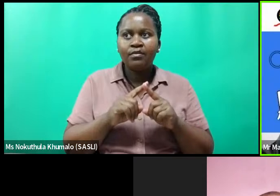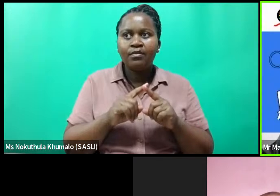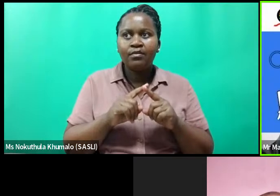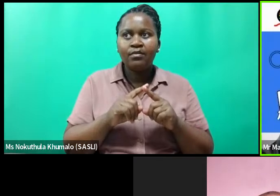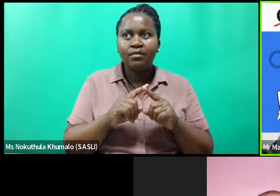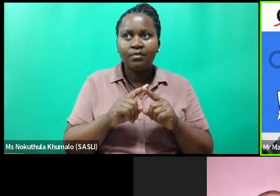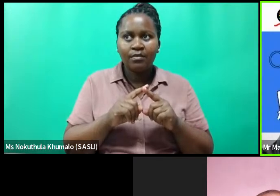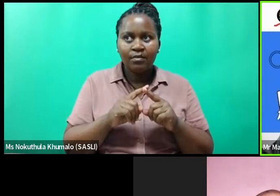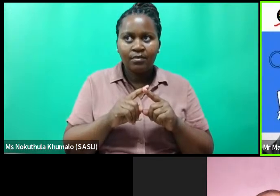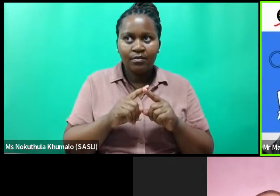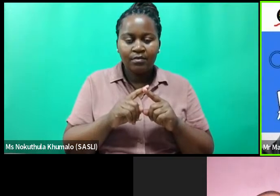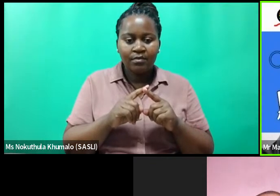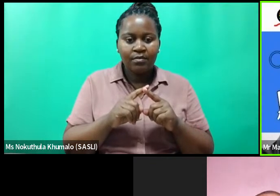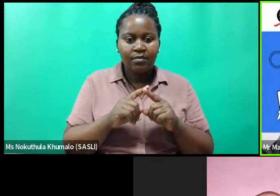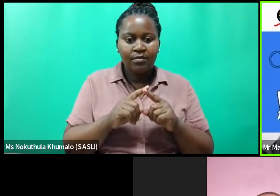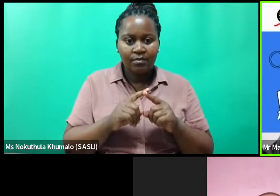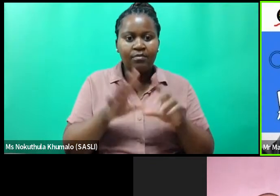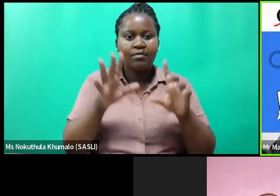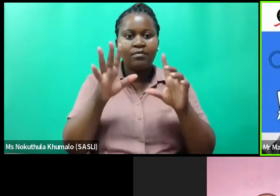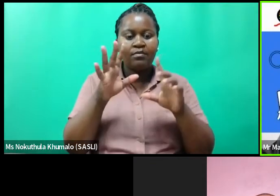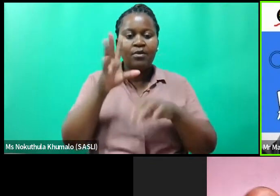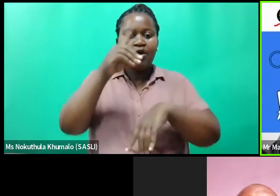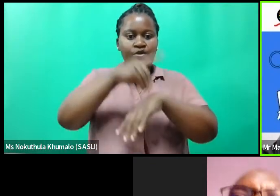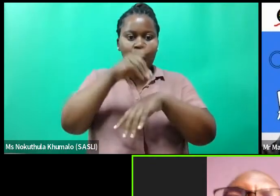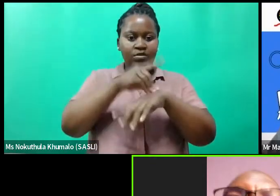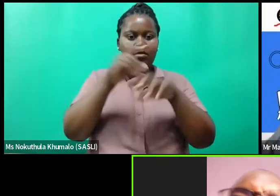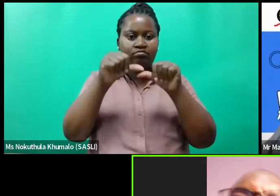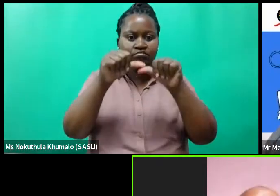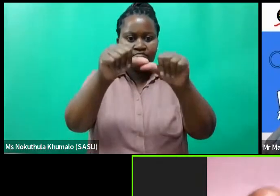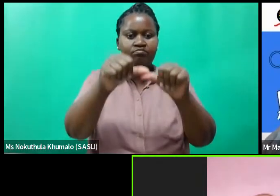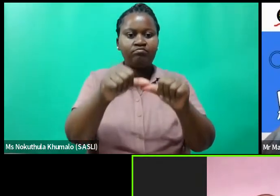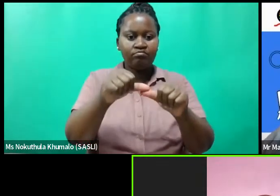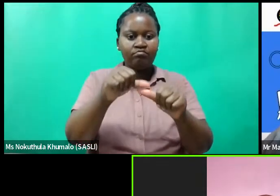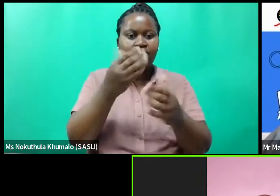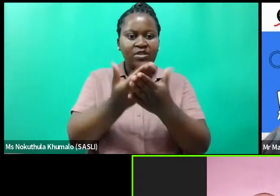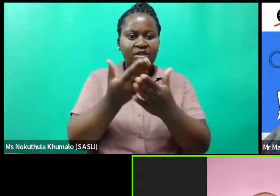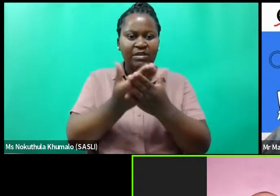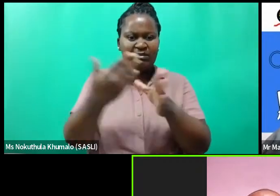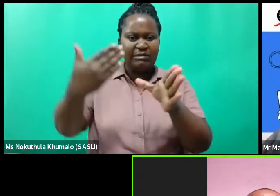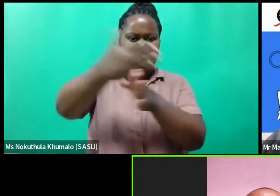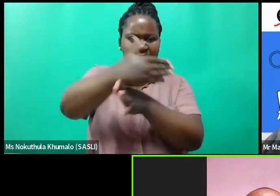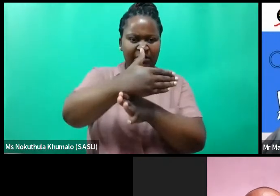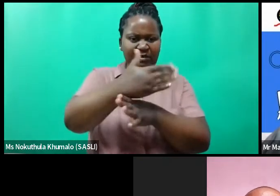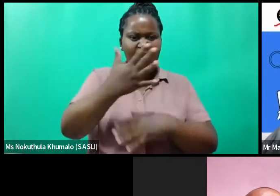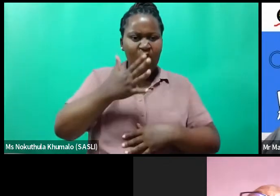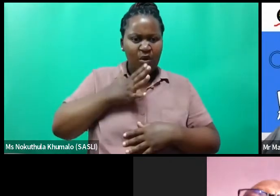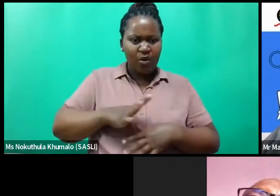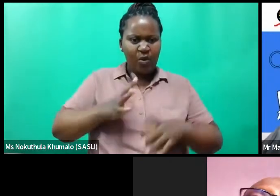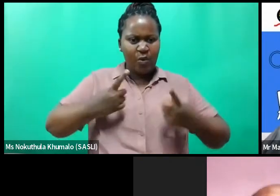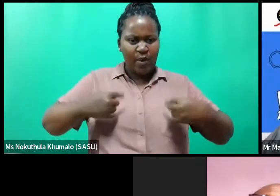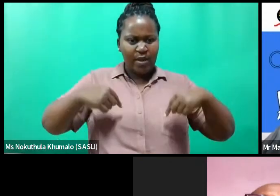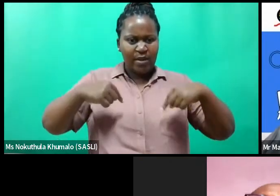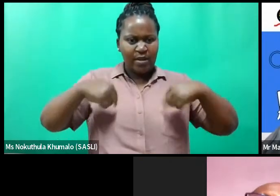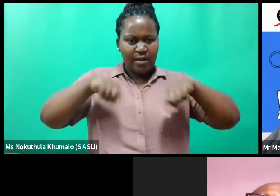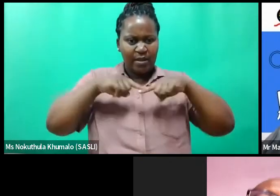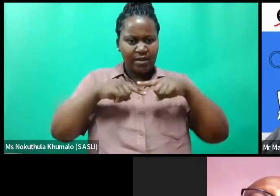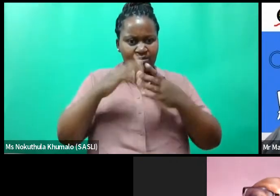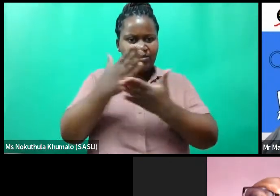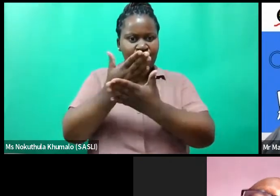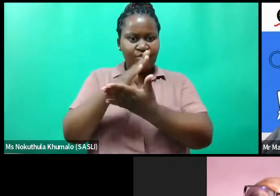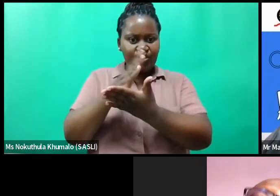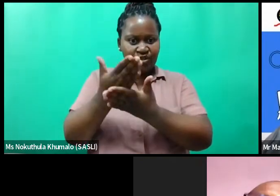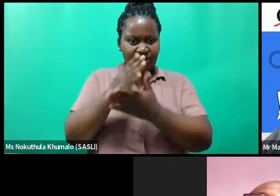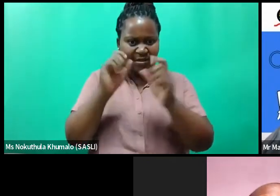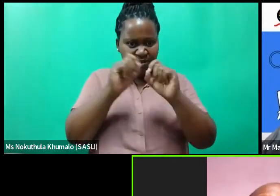Yes, you can go ahead, Dr. Ayeni. Okay. Dr. Ayeni, do you want us to share your screen? Yes, do you want us that to would be share great. for